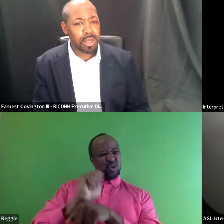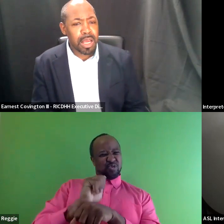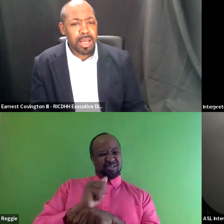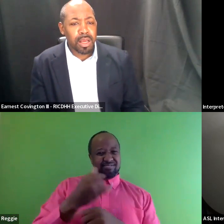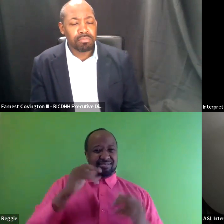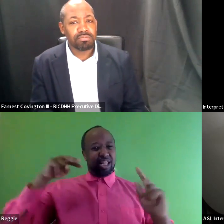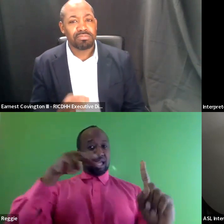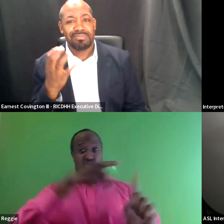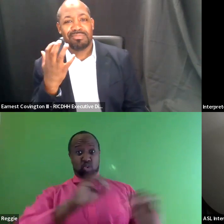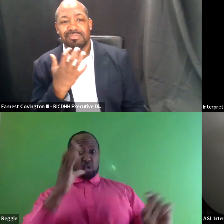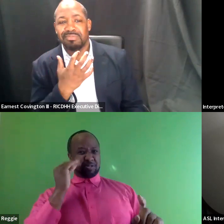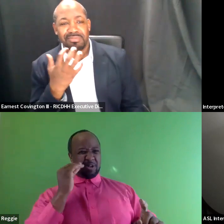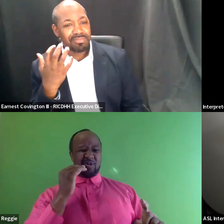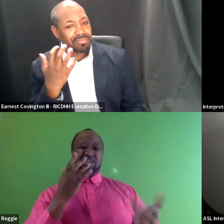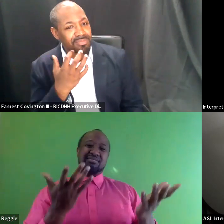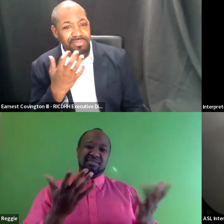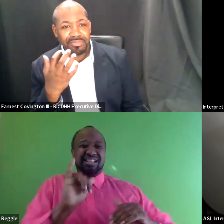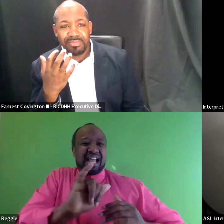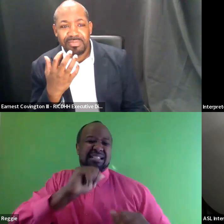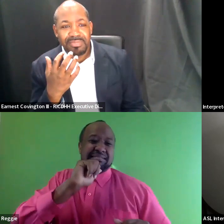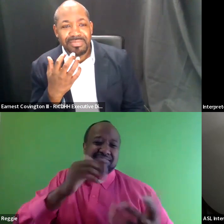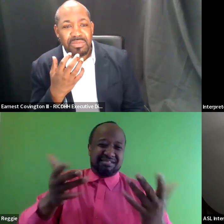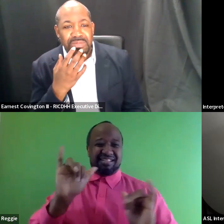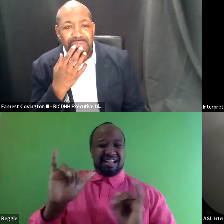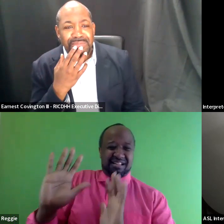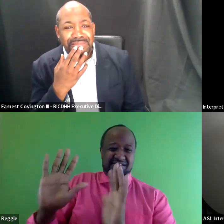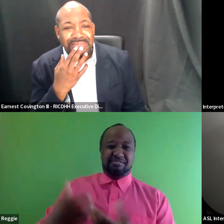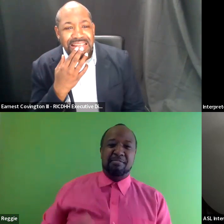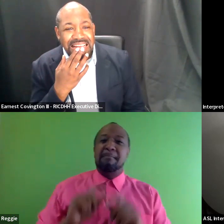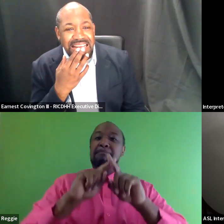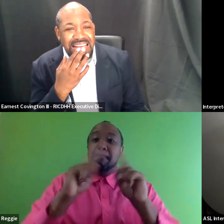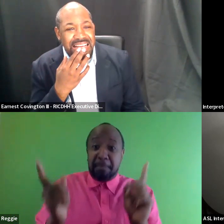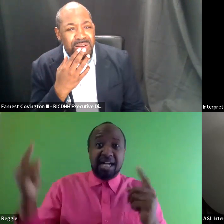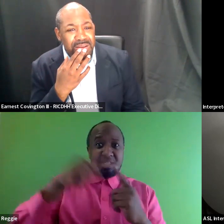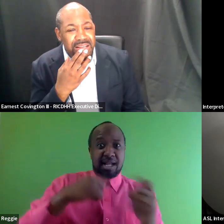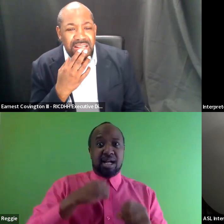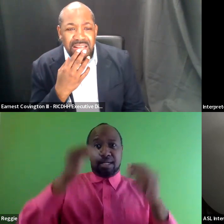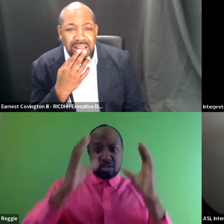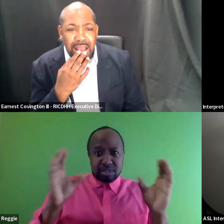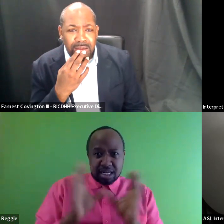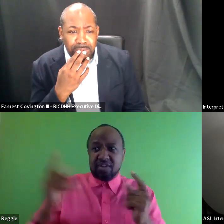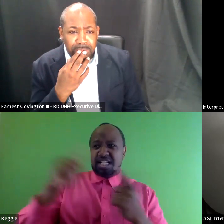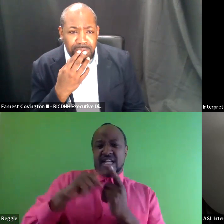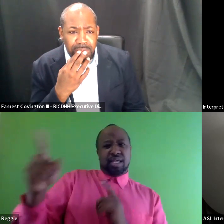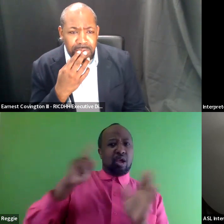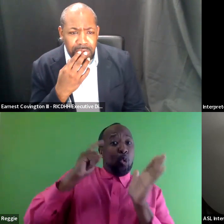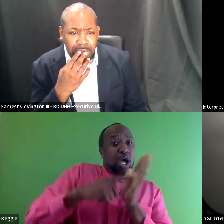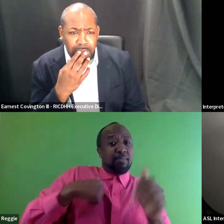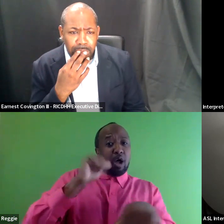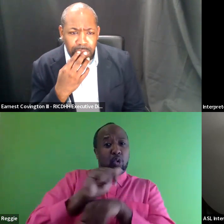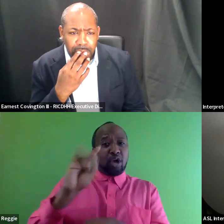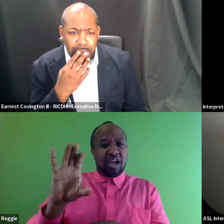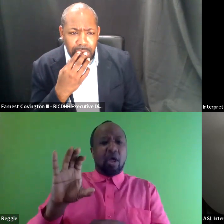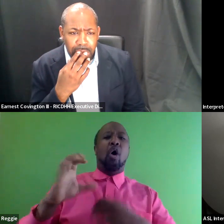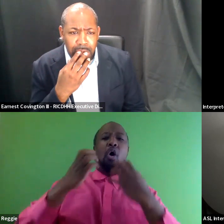right credentials. Maybe it's because of that. It's not because of my skills or work history or something like that. But now